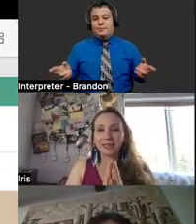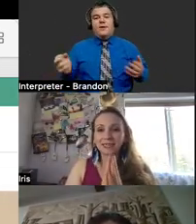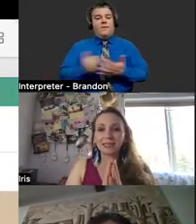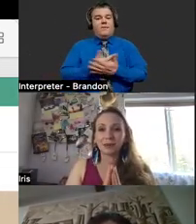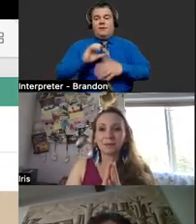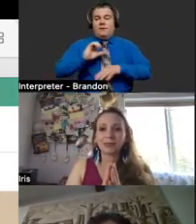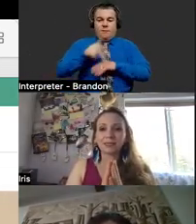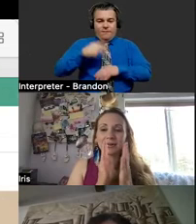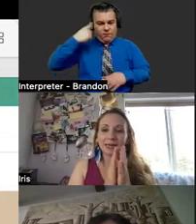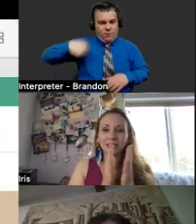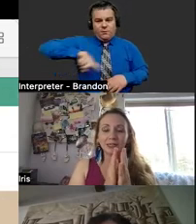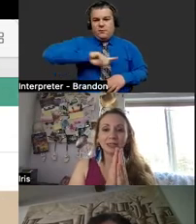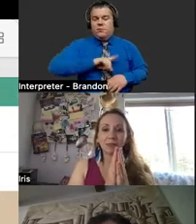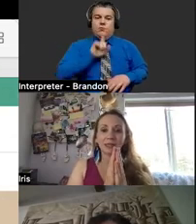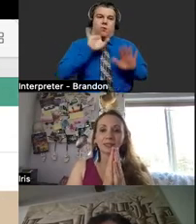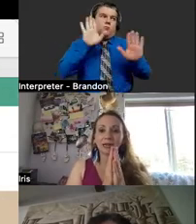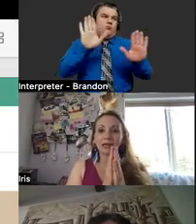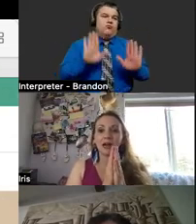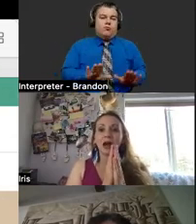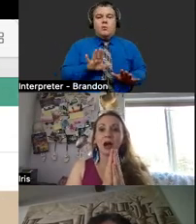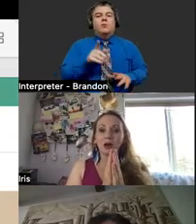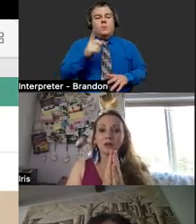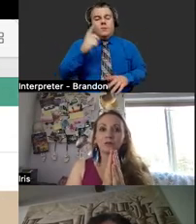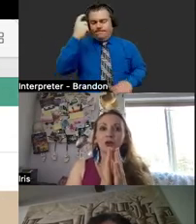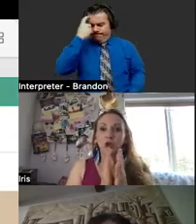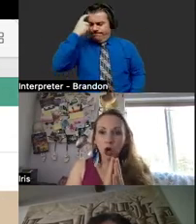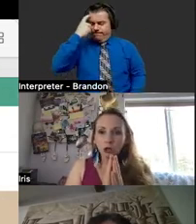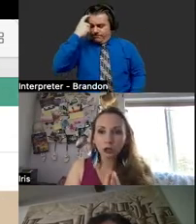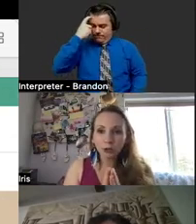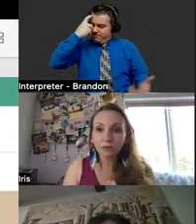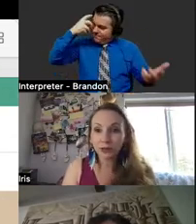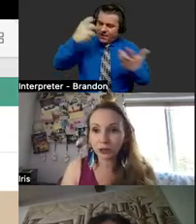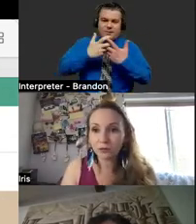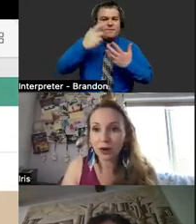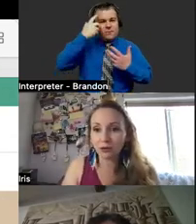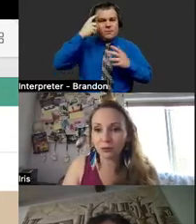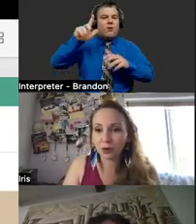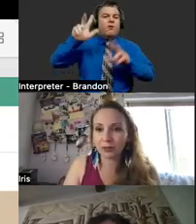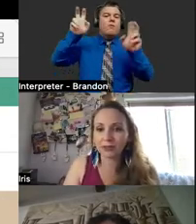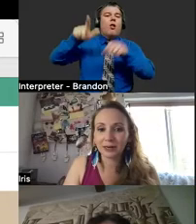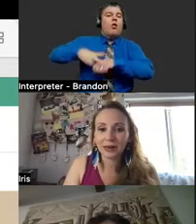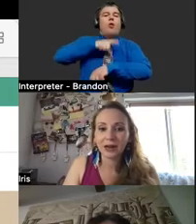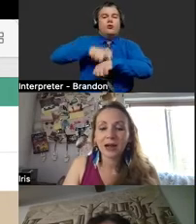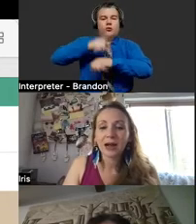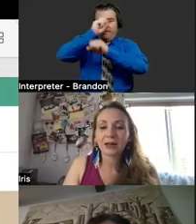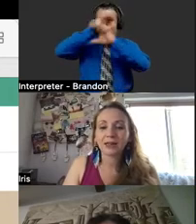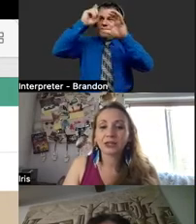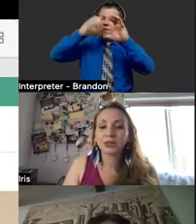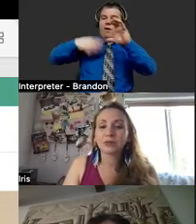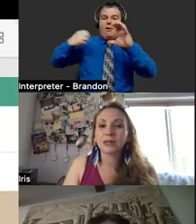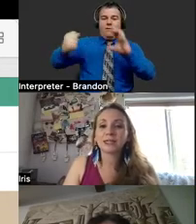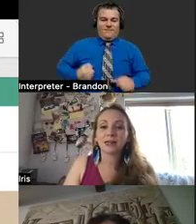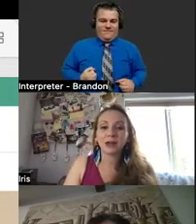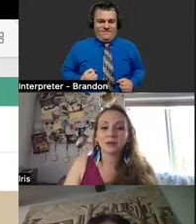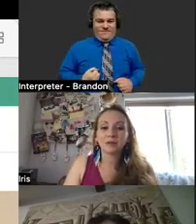us. This is amazing. Get into this mindset of long-term vision for health and wellness. Get into